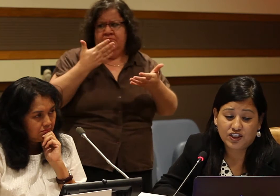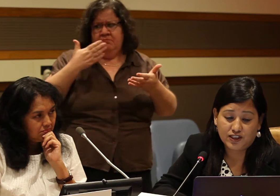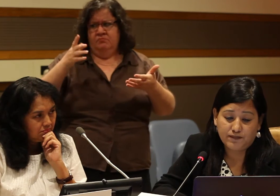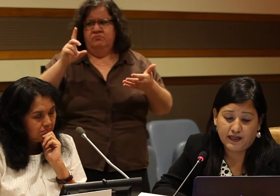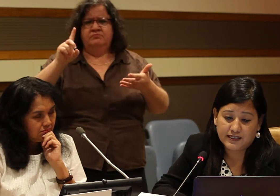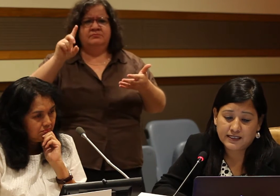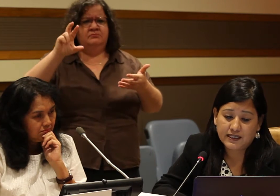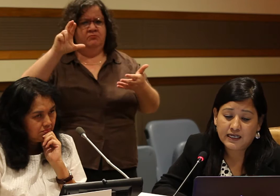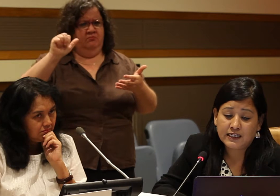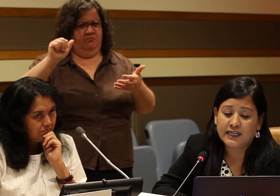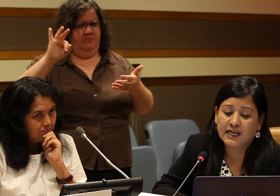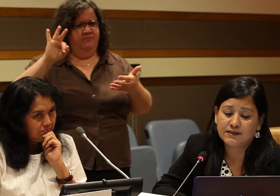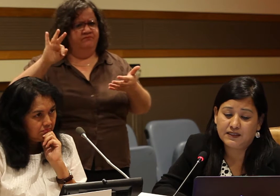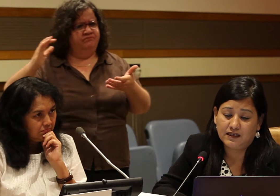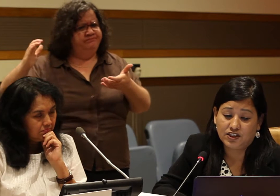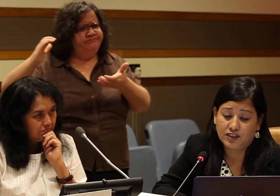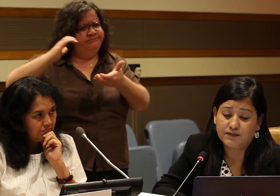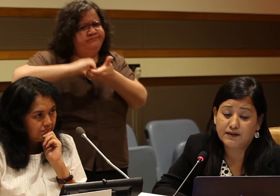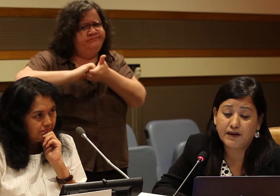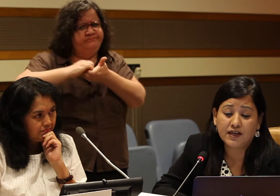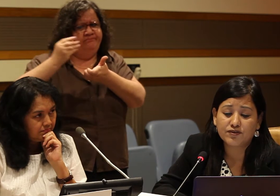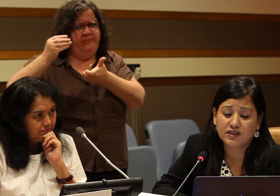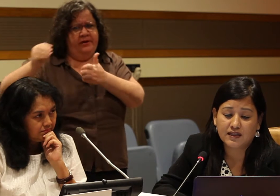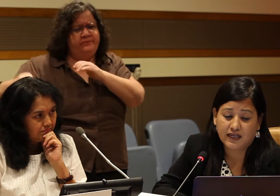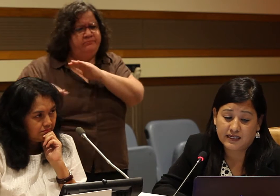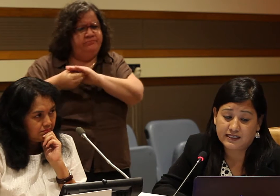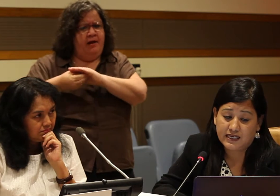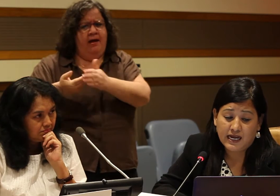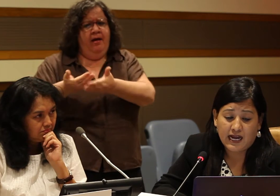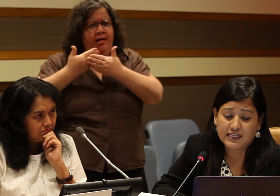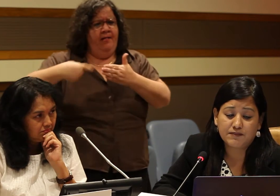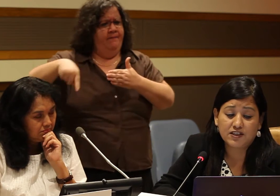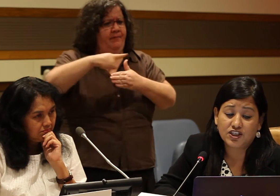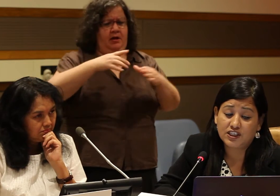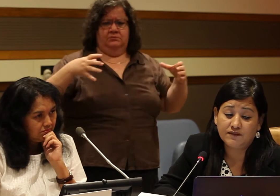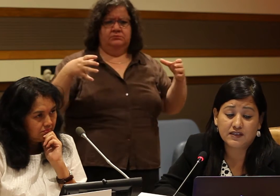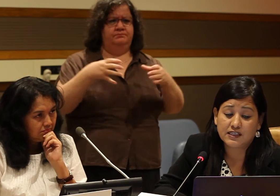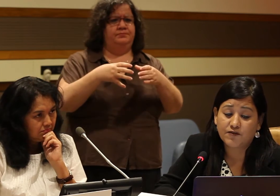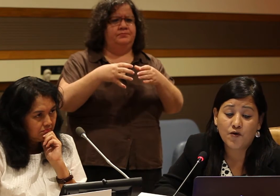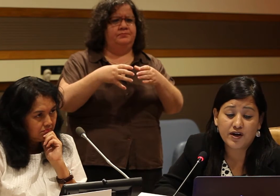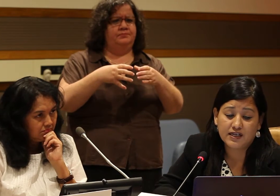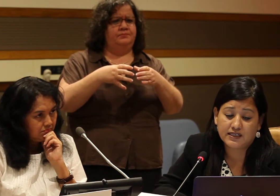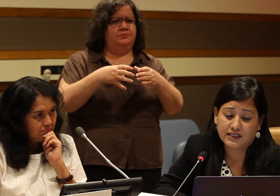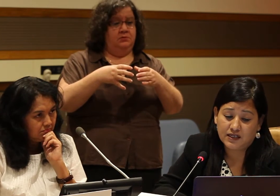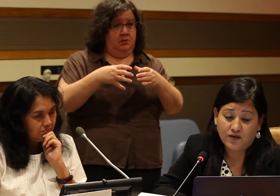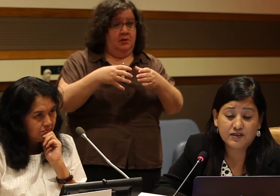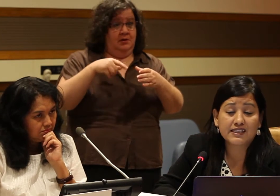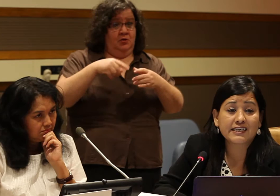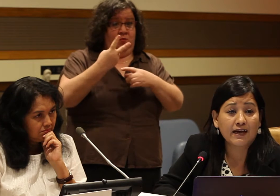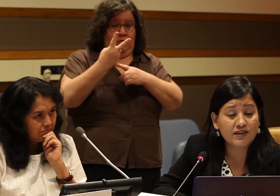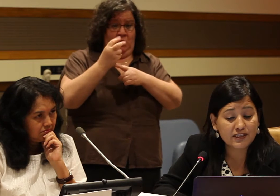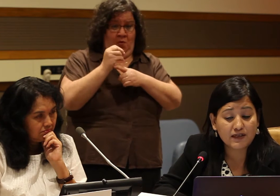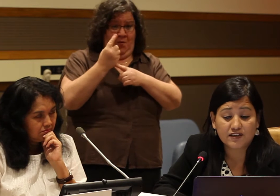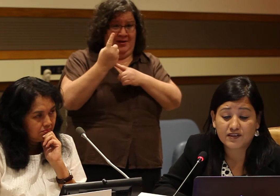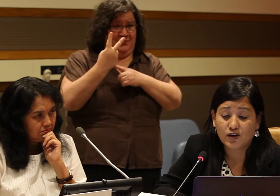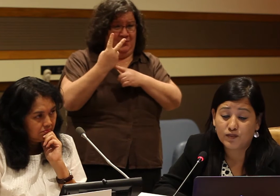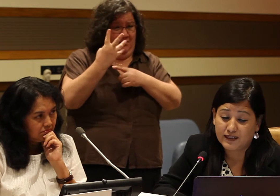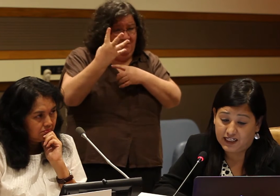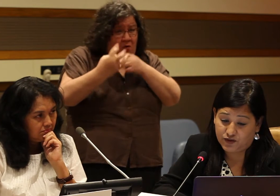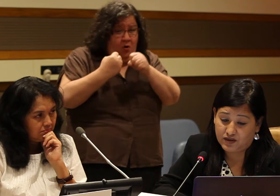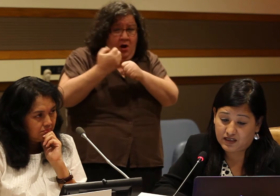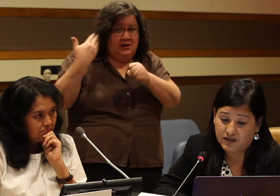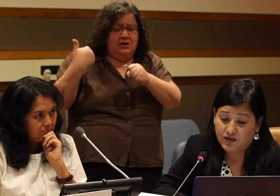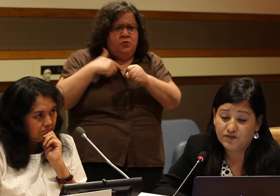every achievement. It has been achieved that many crucial things has been achieved in these 4 years with the establishment of the